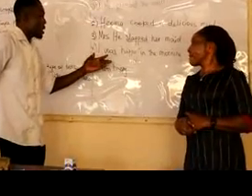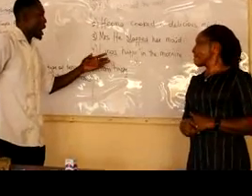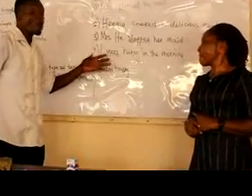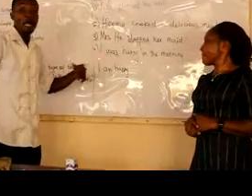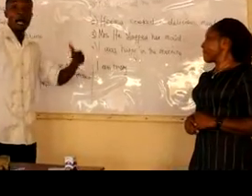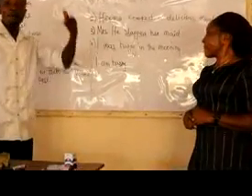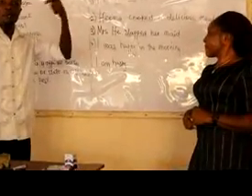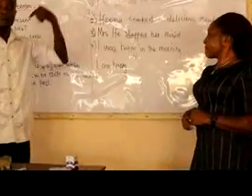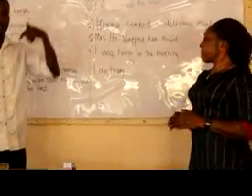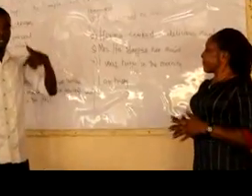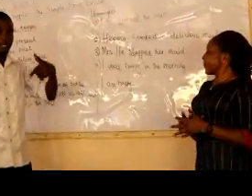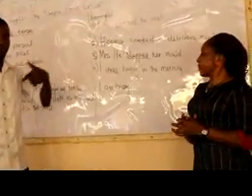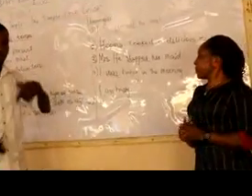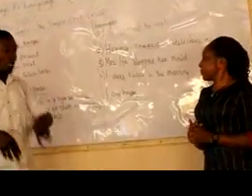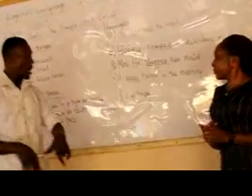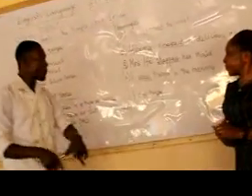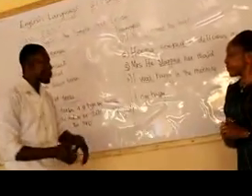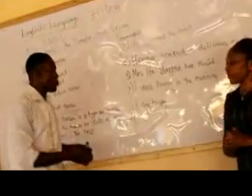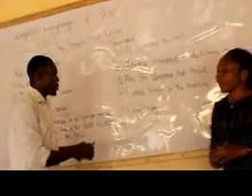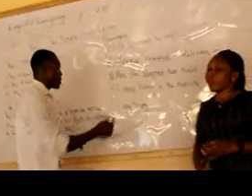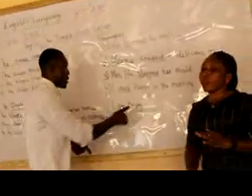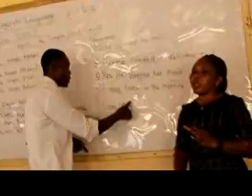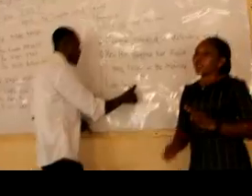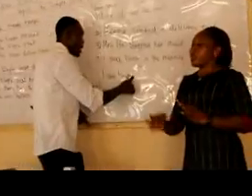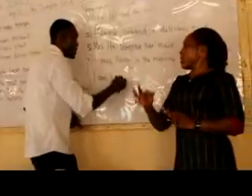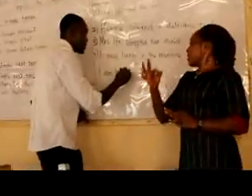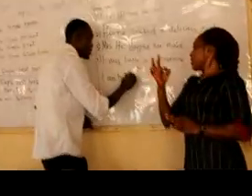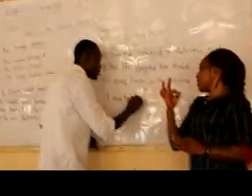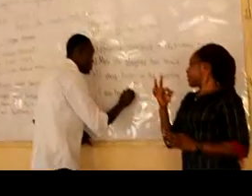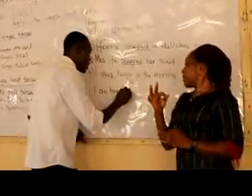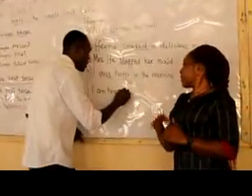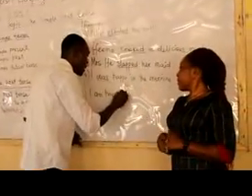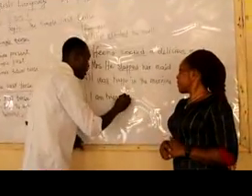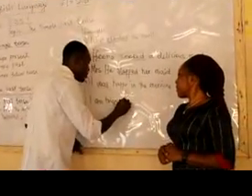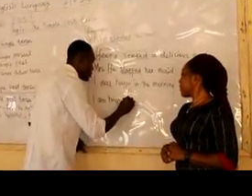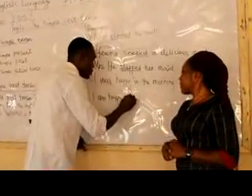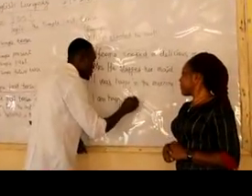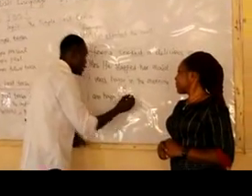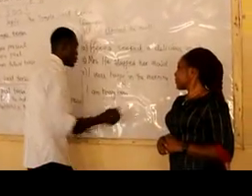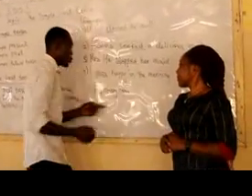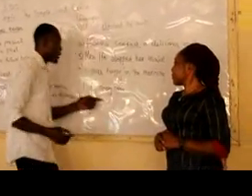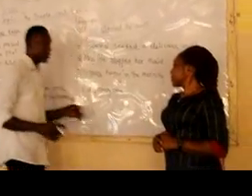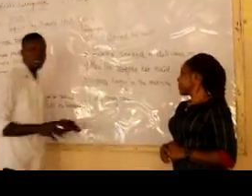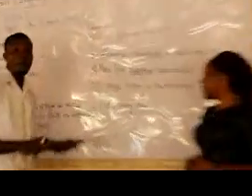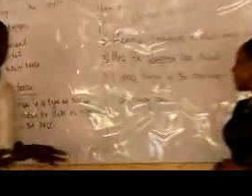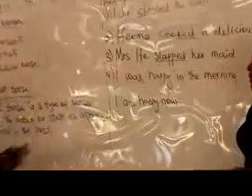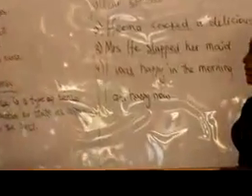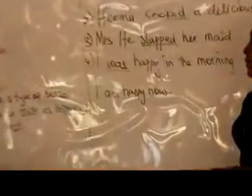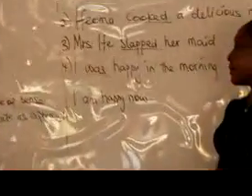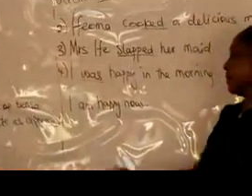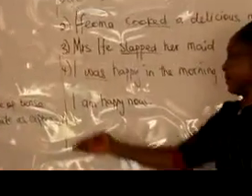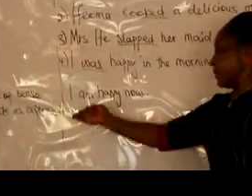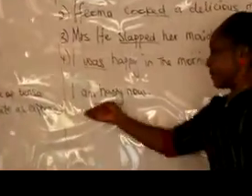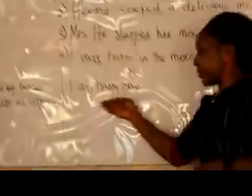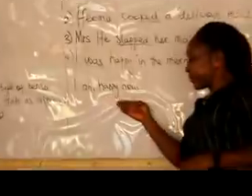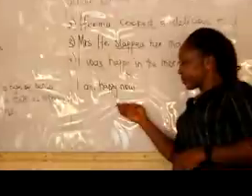about how we are previously, not now, because we can add something like now here to show that this is happening now.